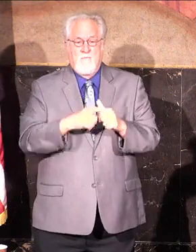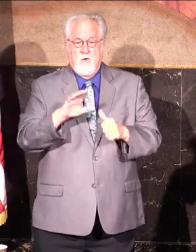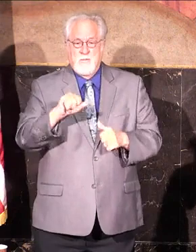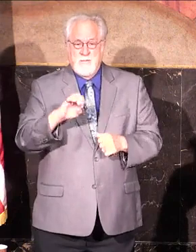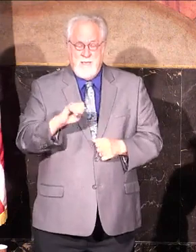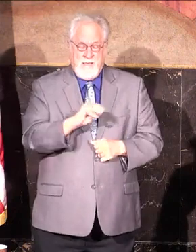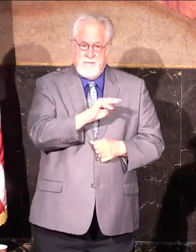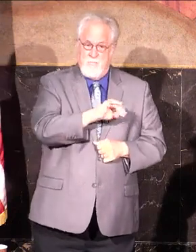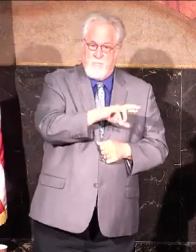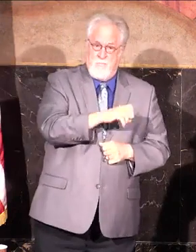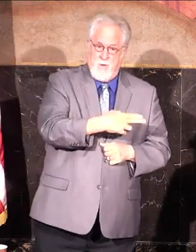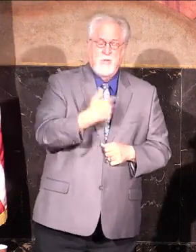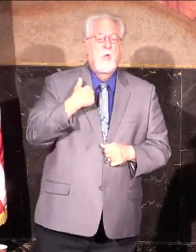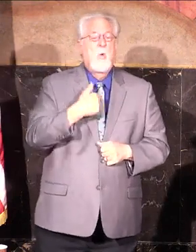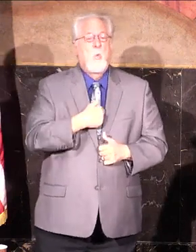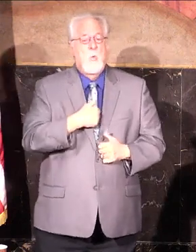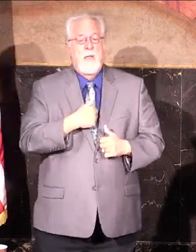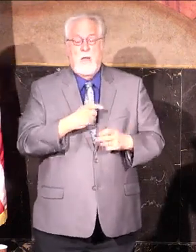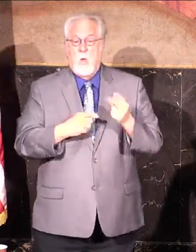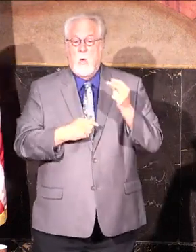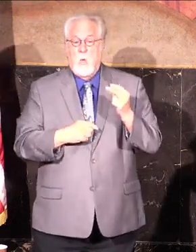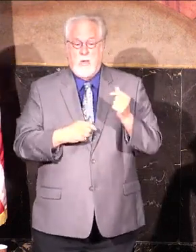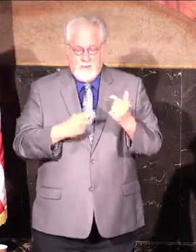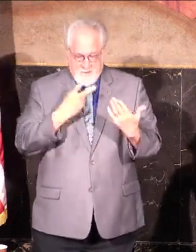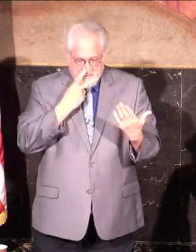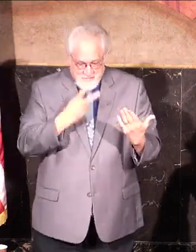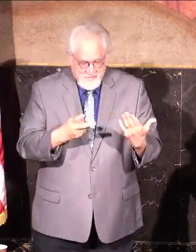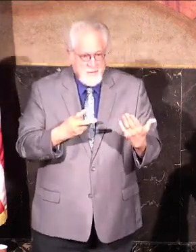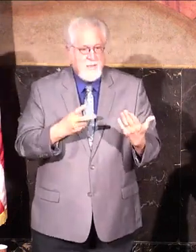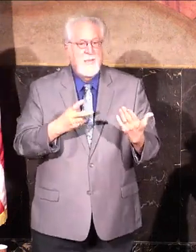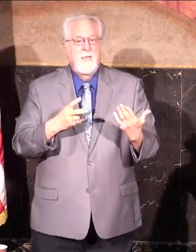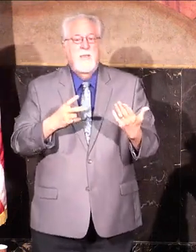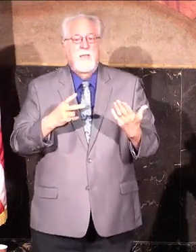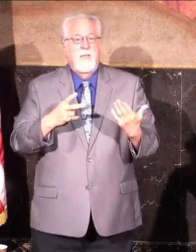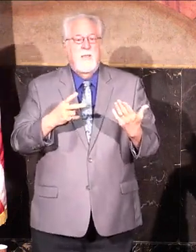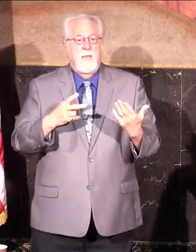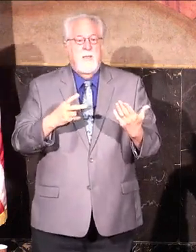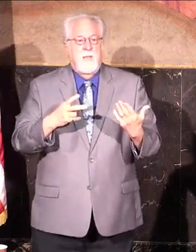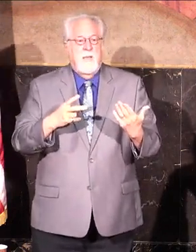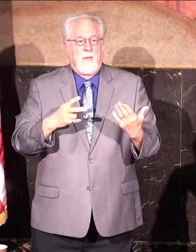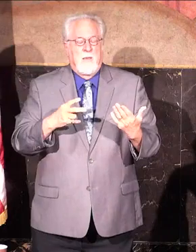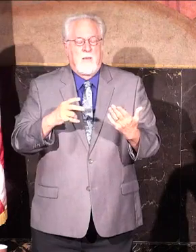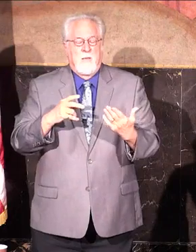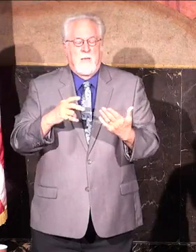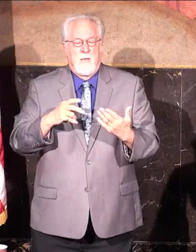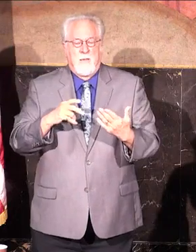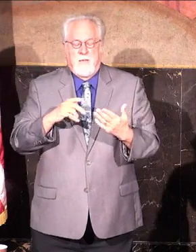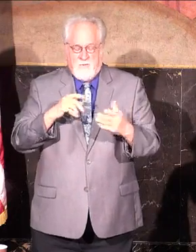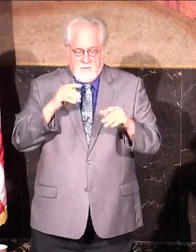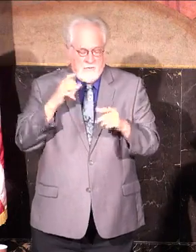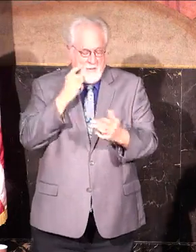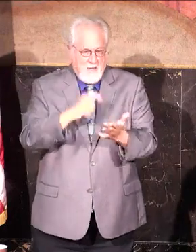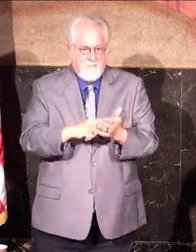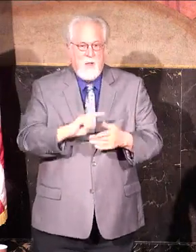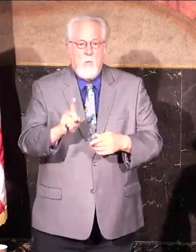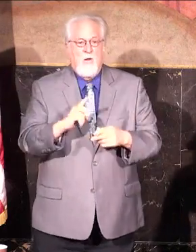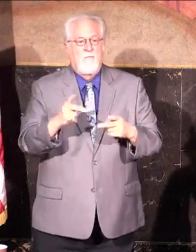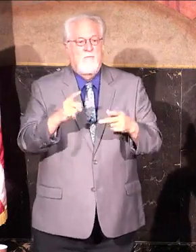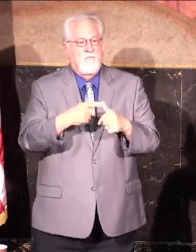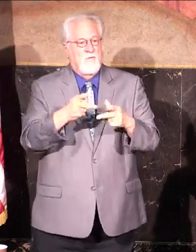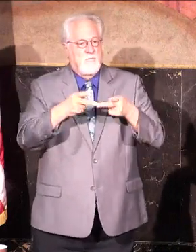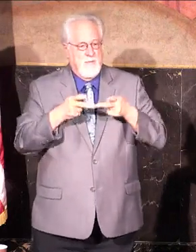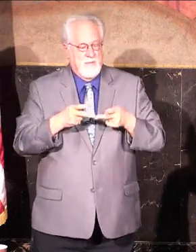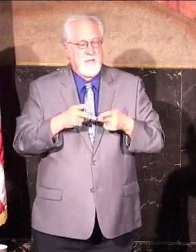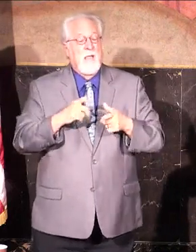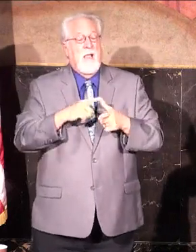March, we were able to very quickly see a cluster around Lambeth House, which was the first cluster. And since then that partnership has